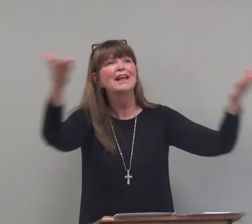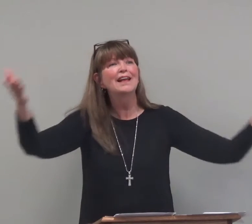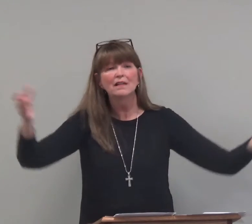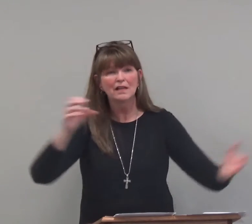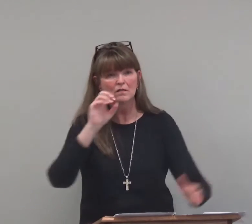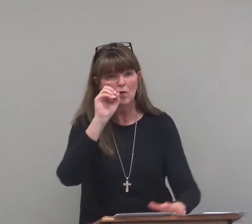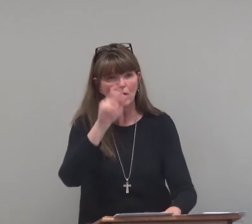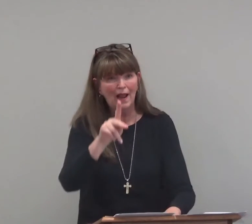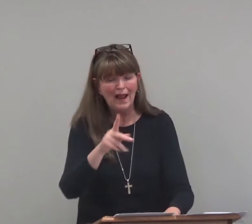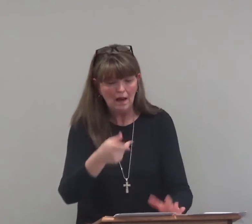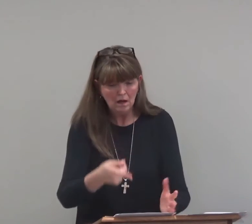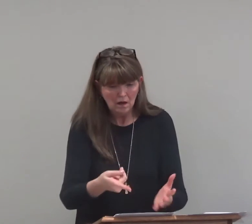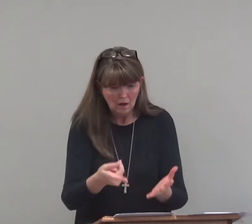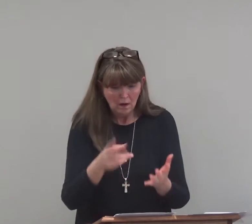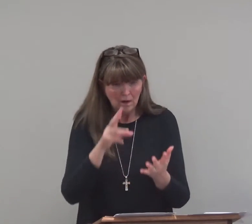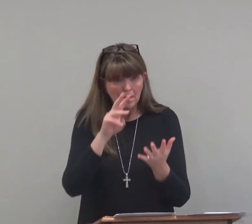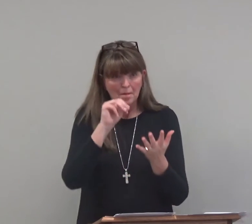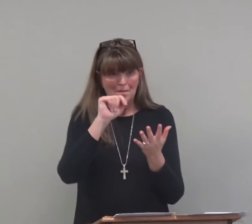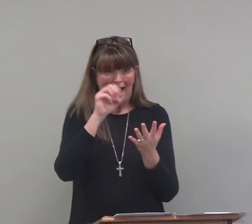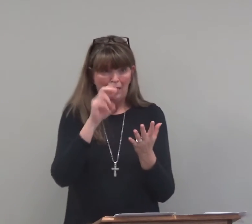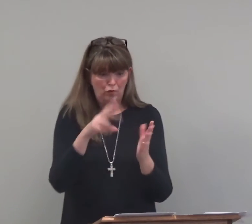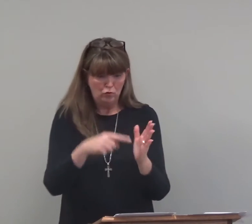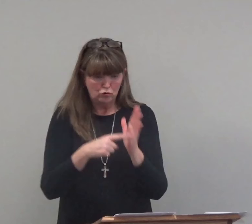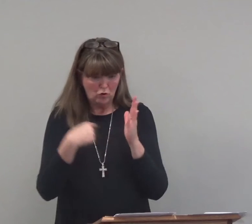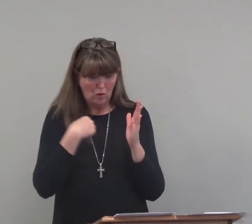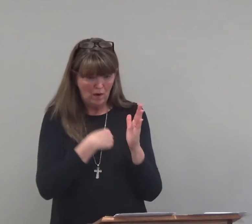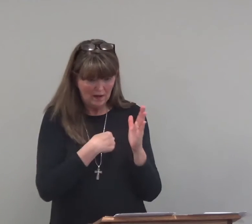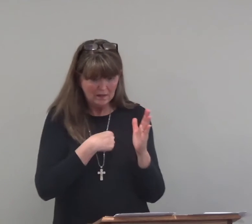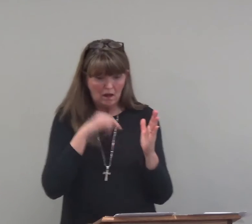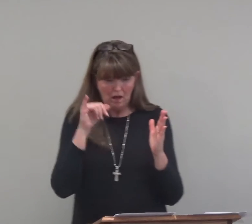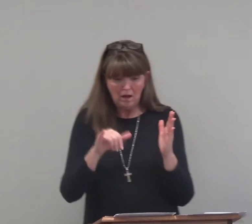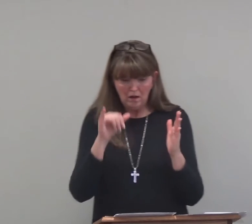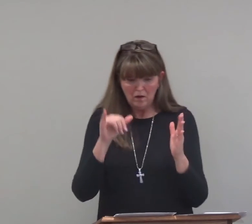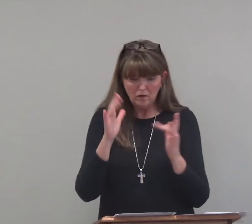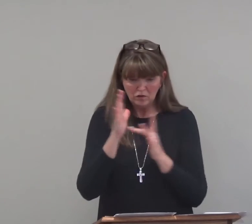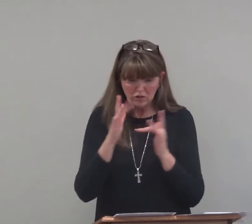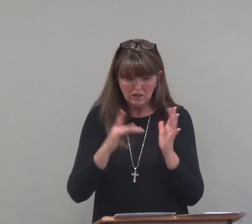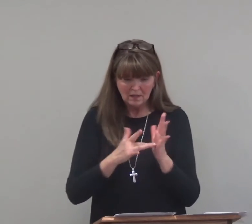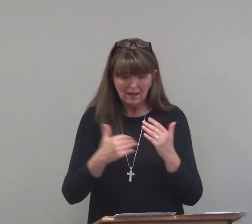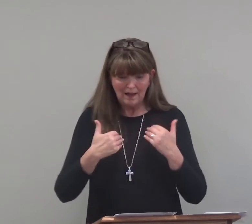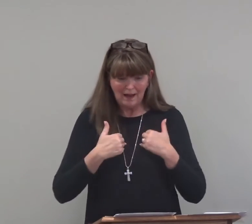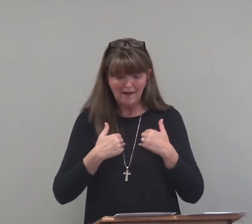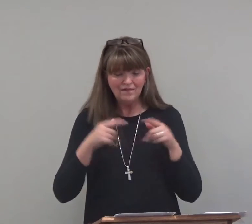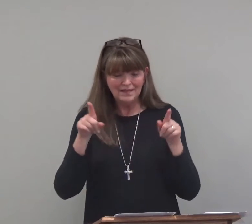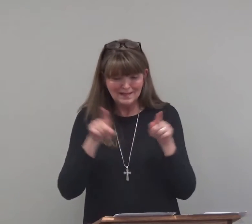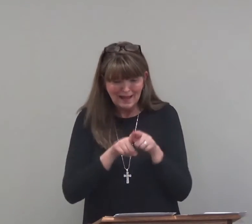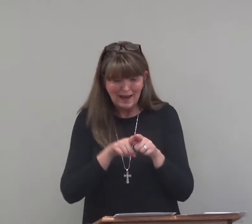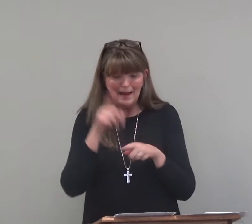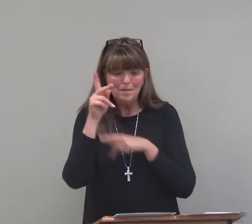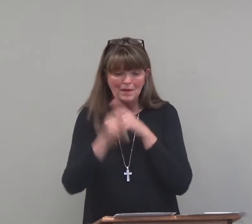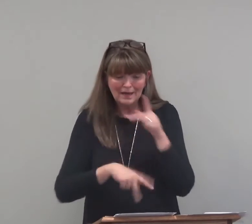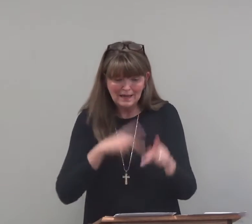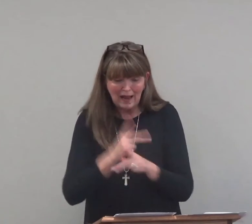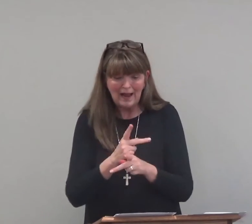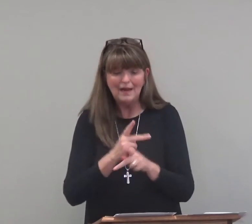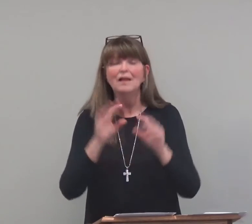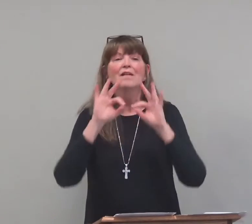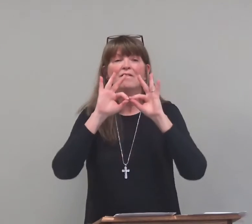in, illicit activities, and that's okay. Matthew shows us that through Jesus' family tree,